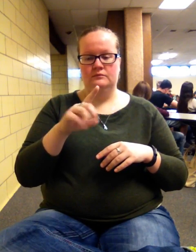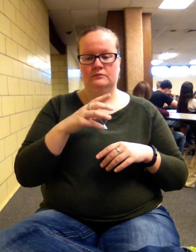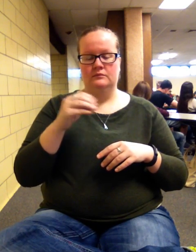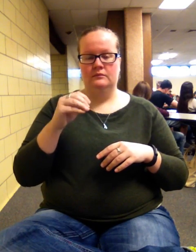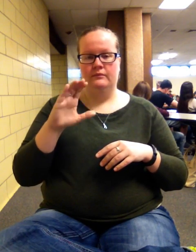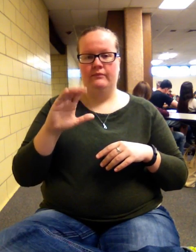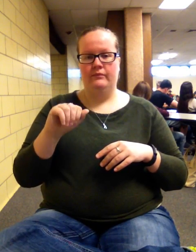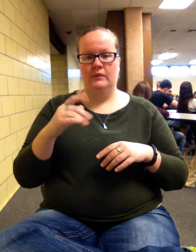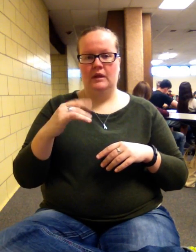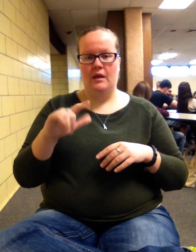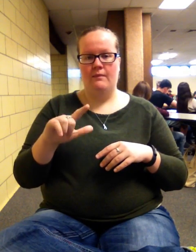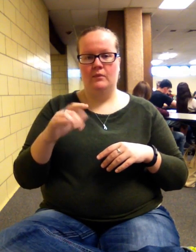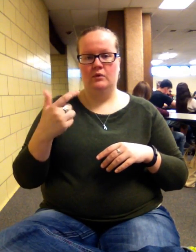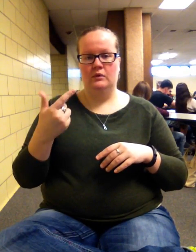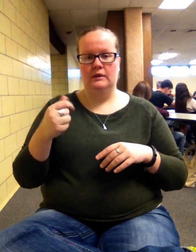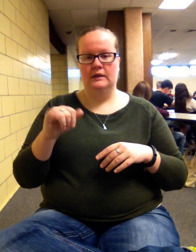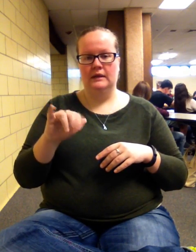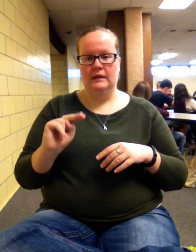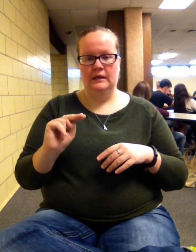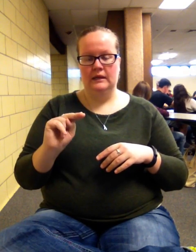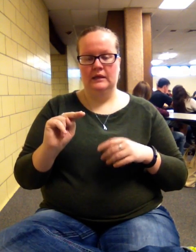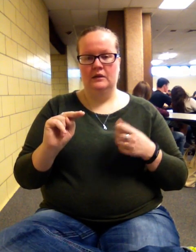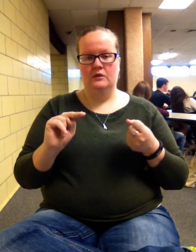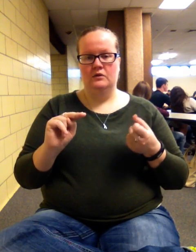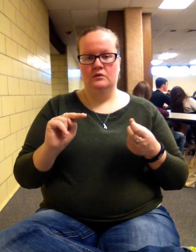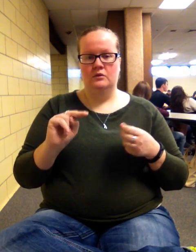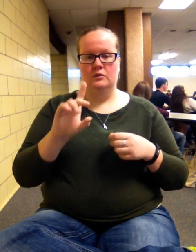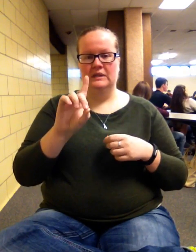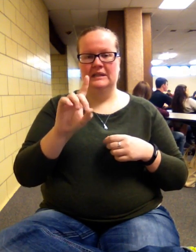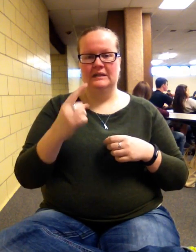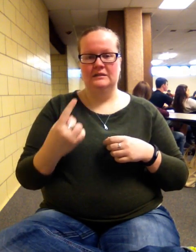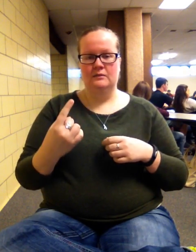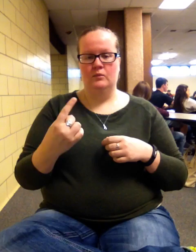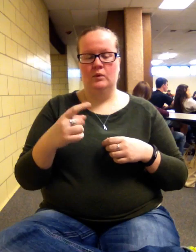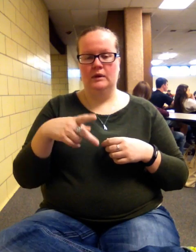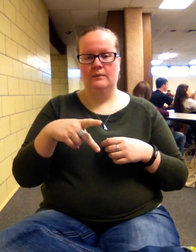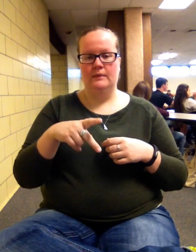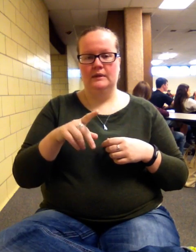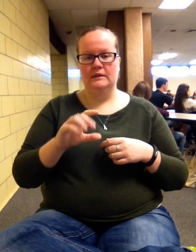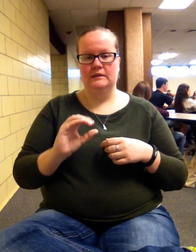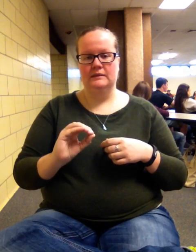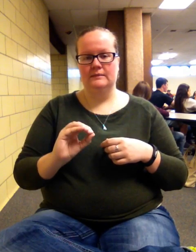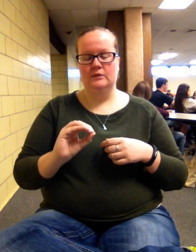gain. So D sub 1 divided by P sub 0 plus G.